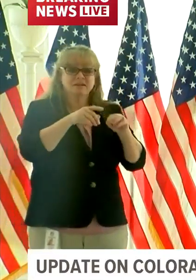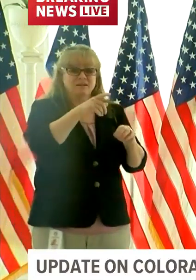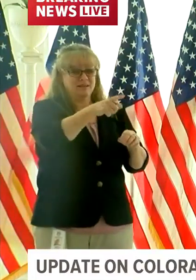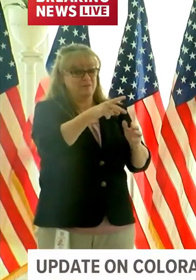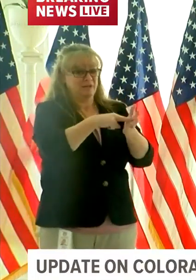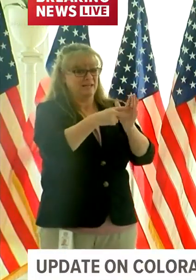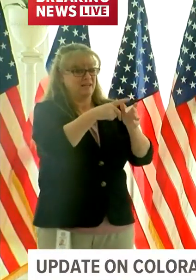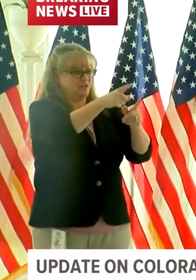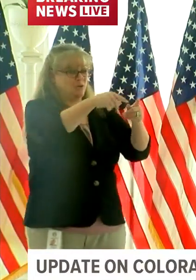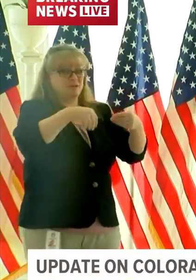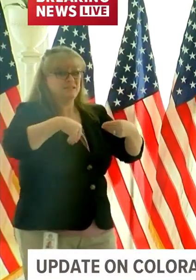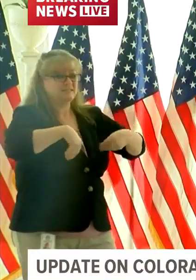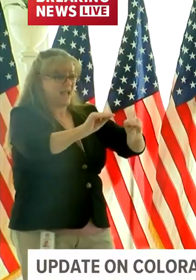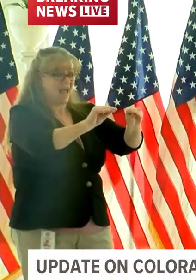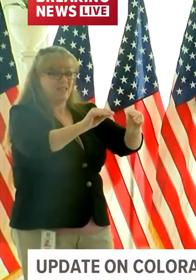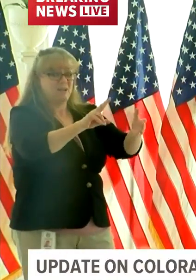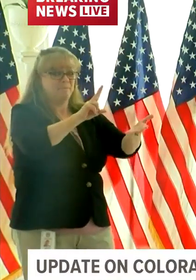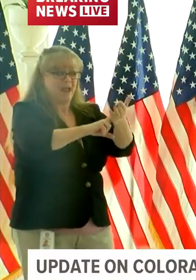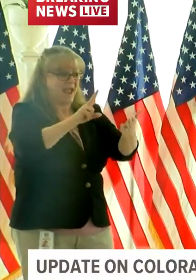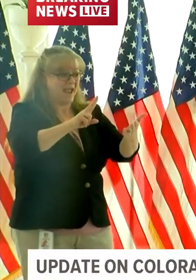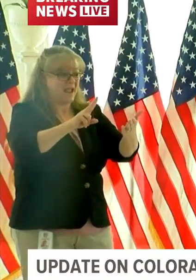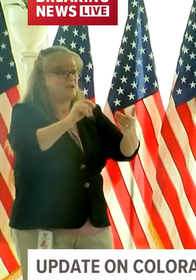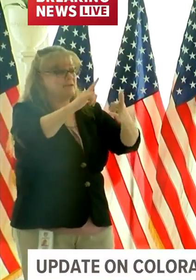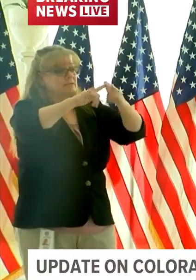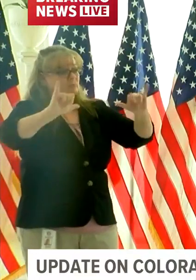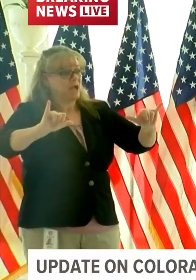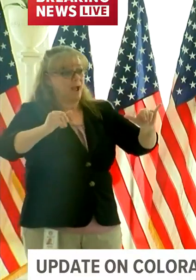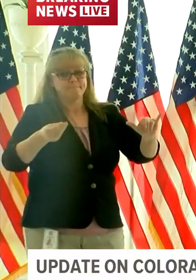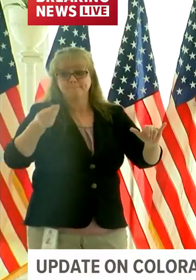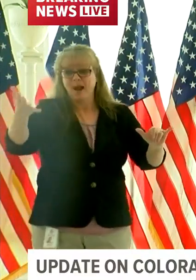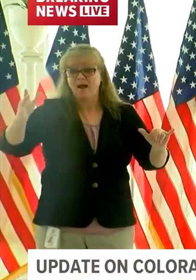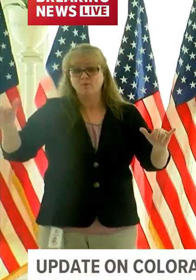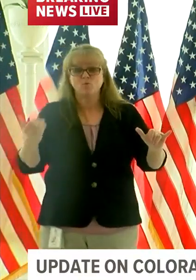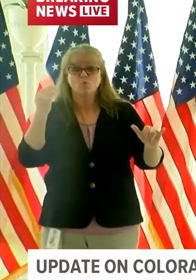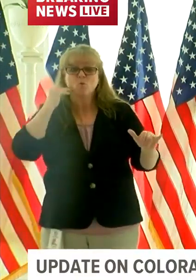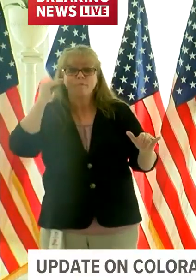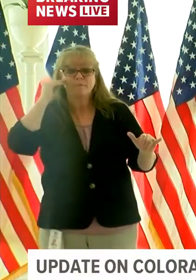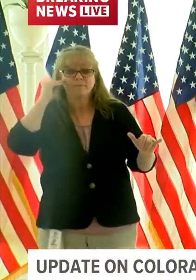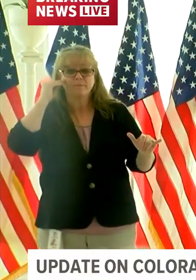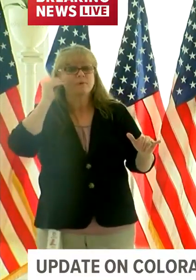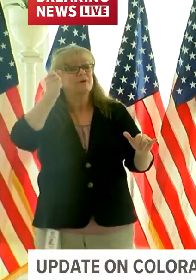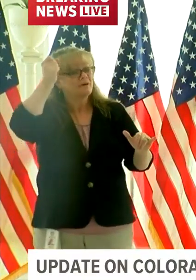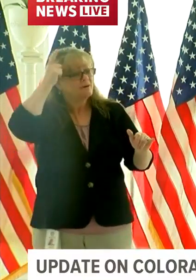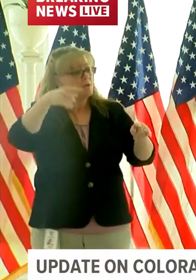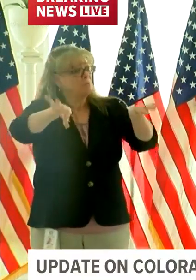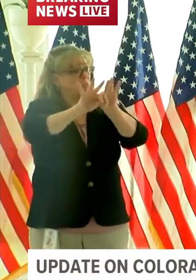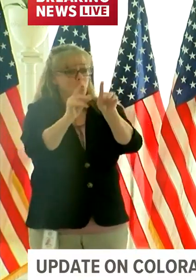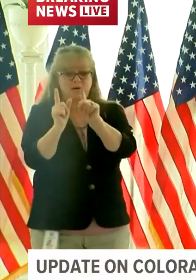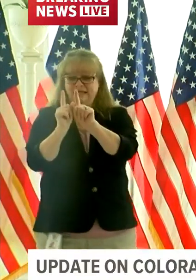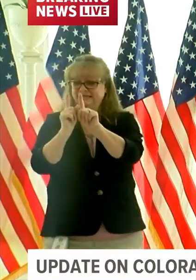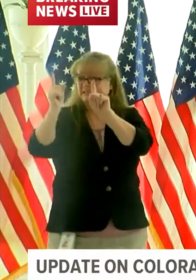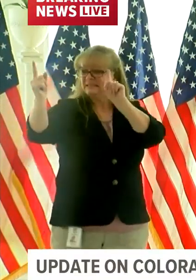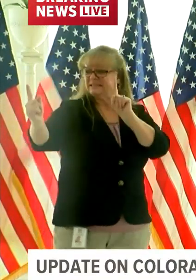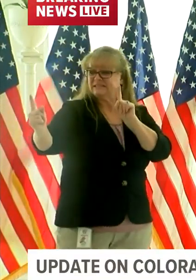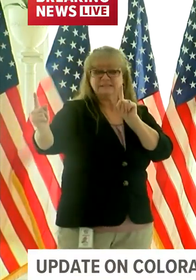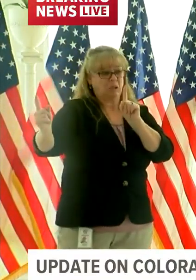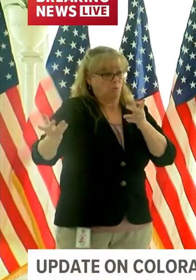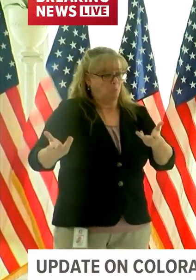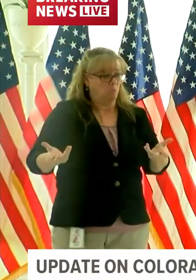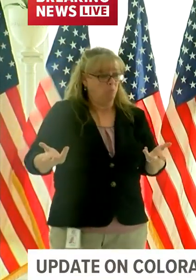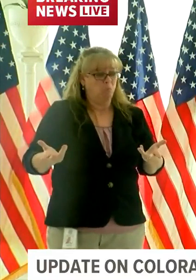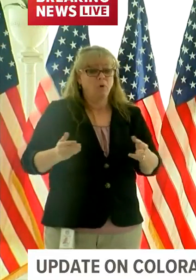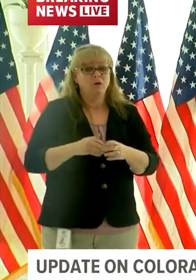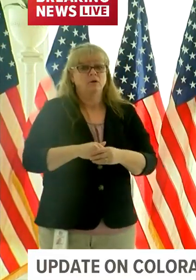just they're also able to be on the other side of that table as a buyer if they want. It's the people who have sold their homes who